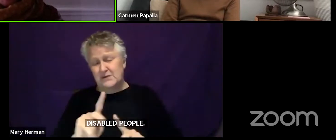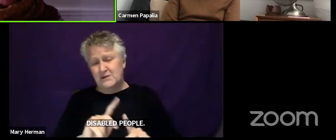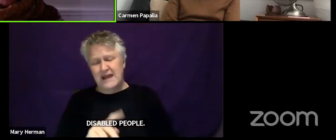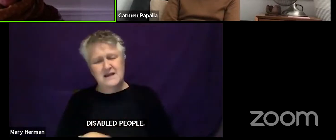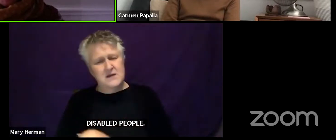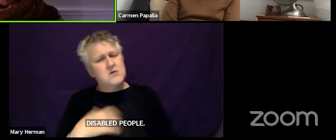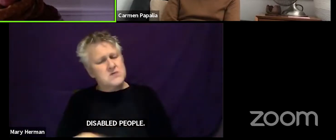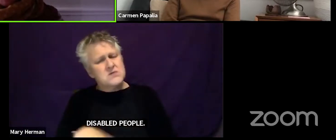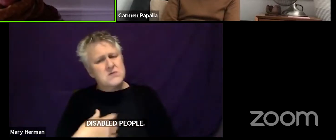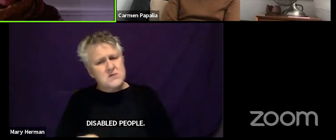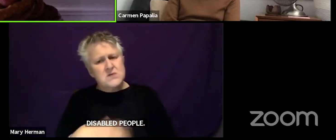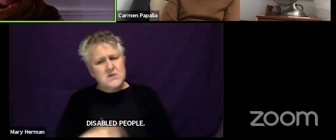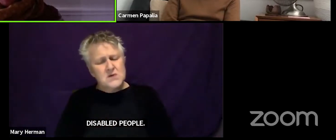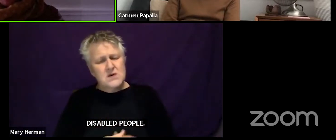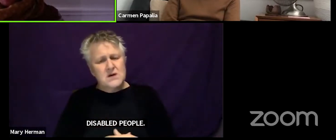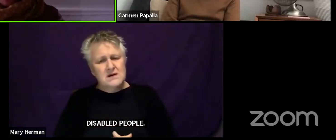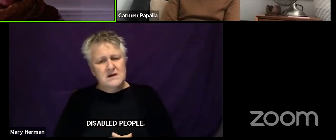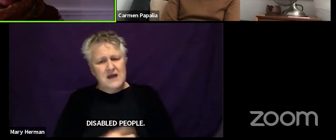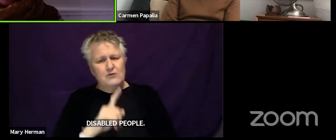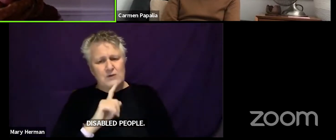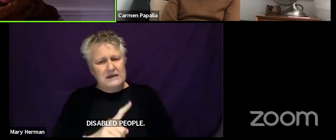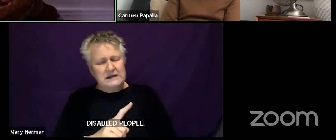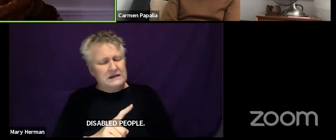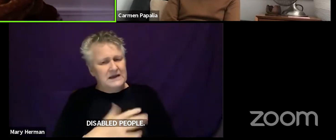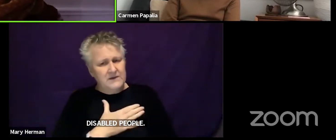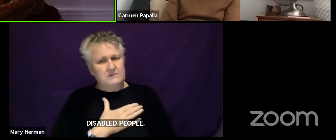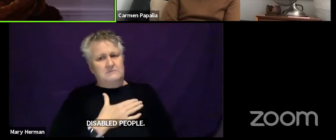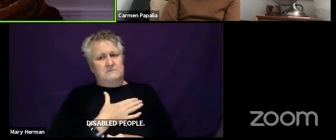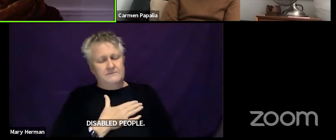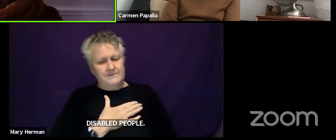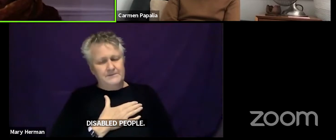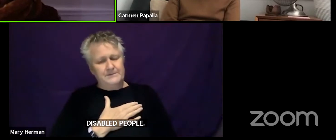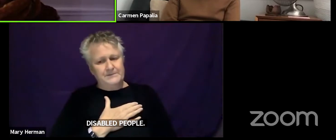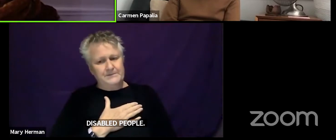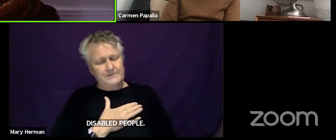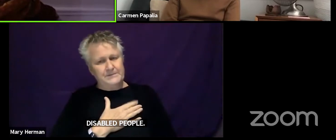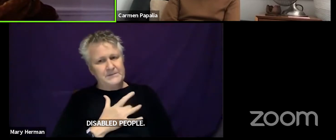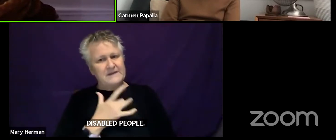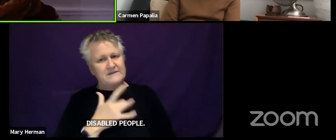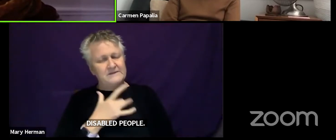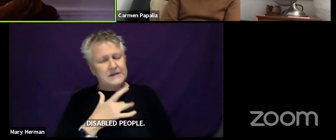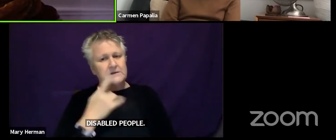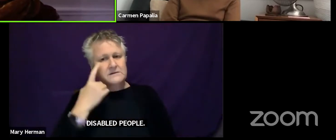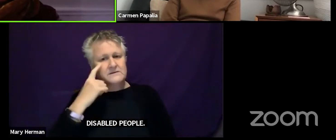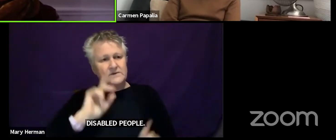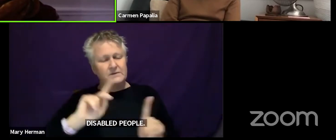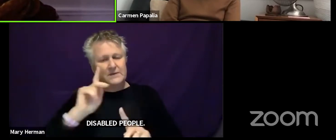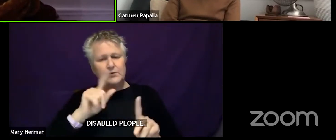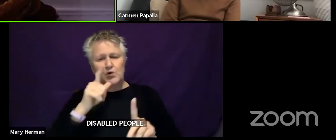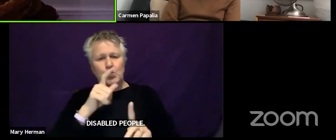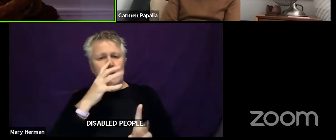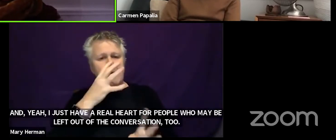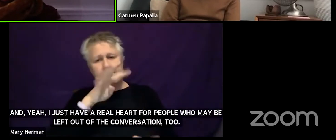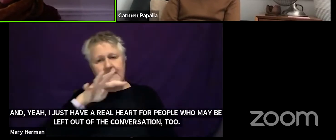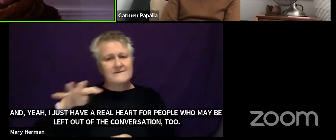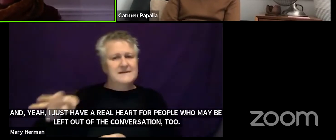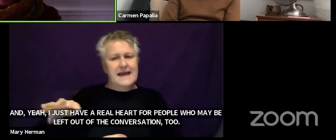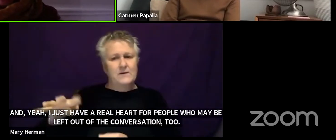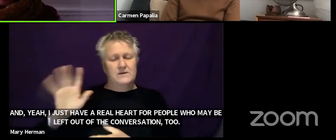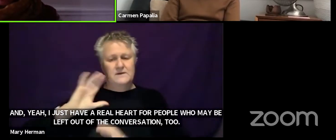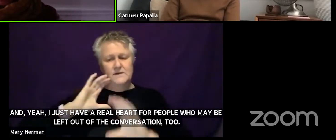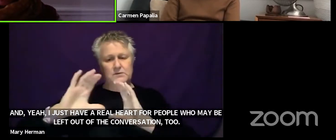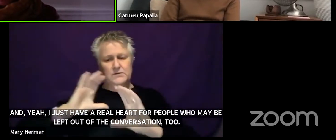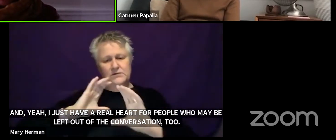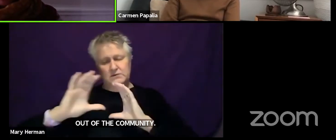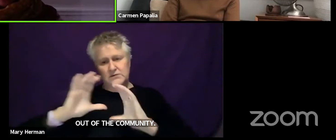heart for people who may be left out of the conversation, too, out of the community.